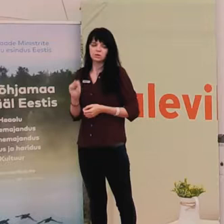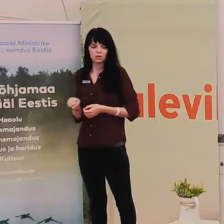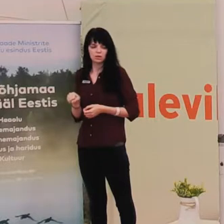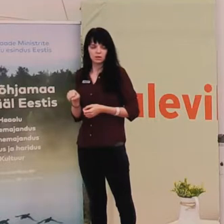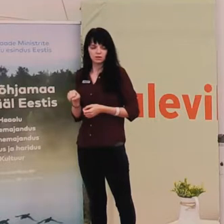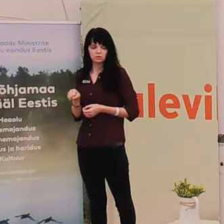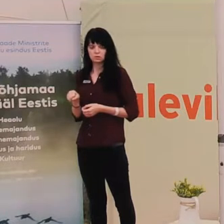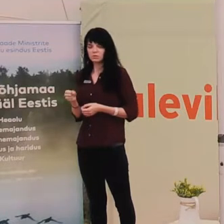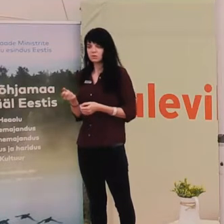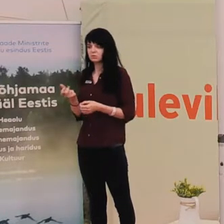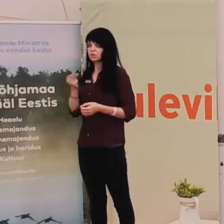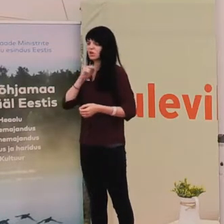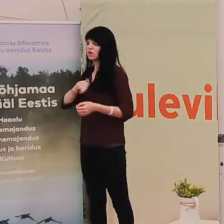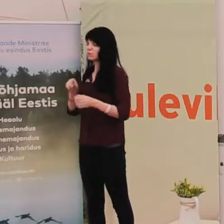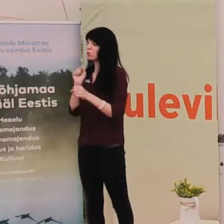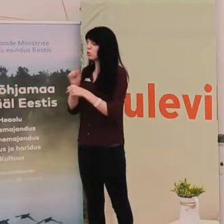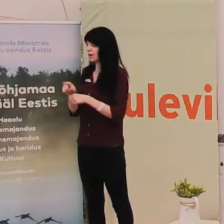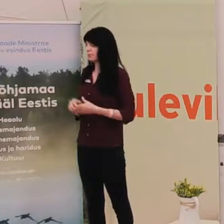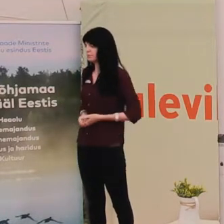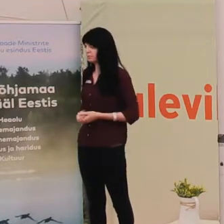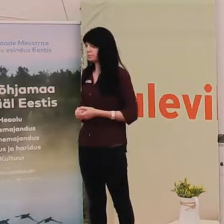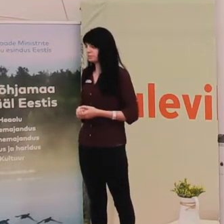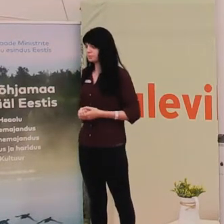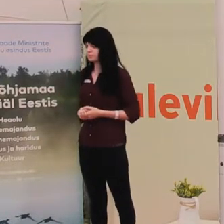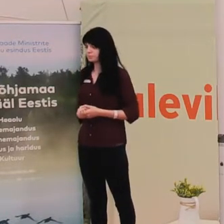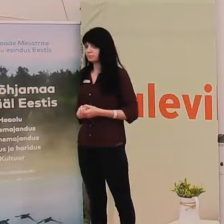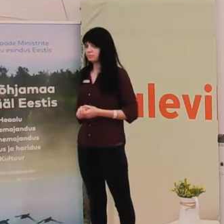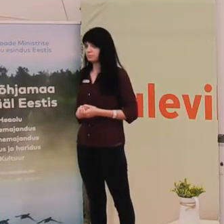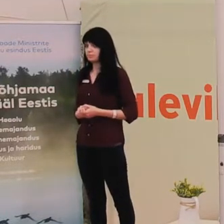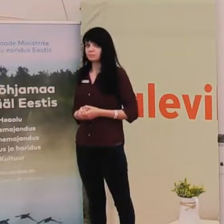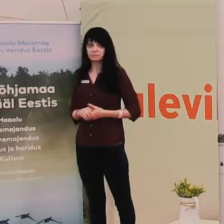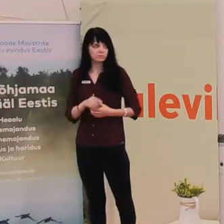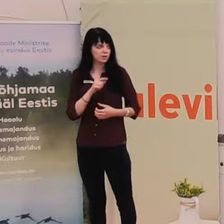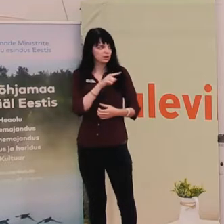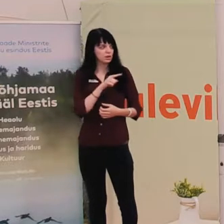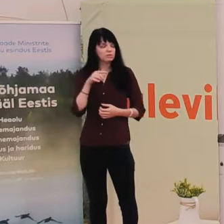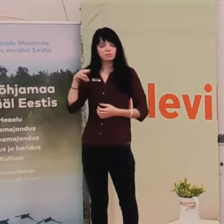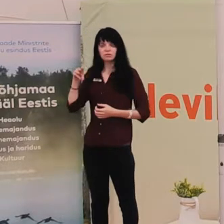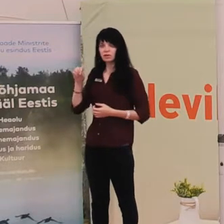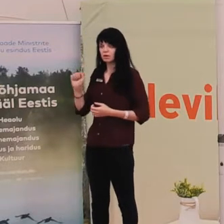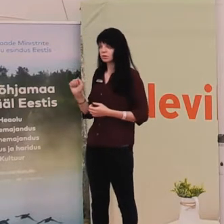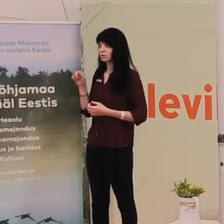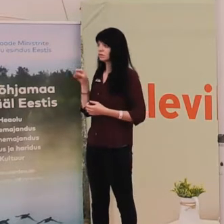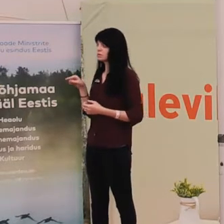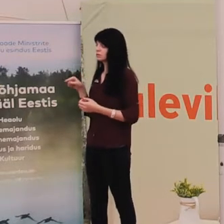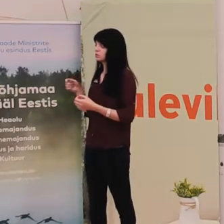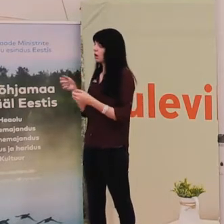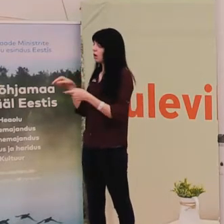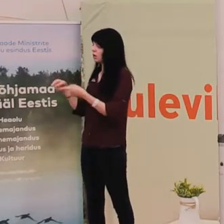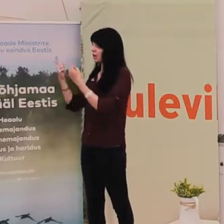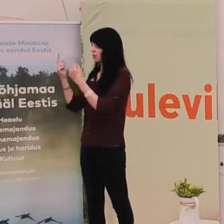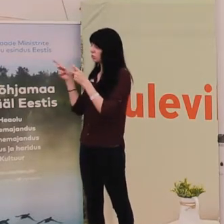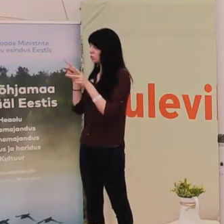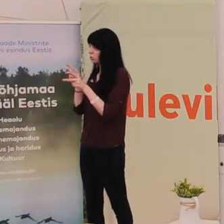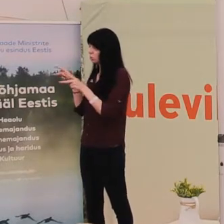we're over consuming, and it has, you can speak for long about that, but. Has the Foresight team ended up